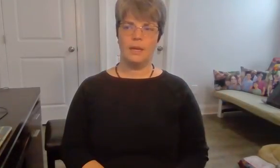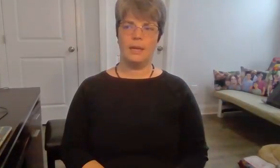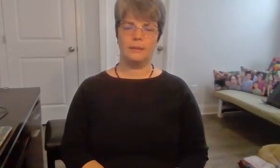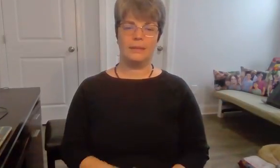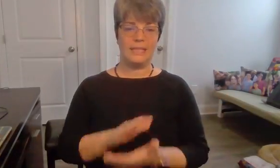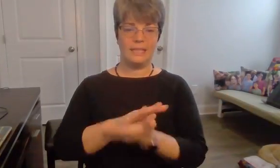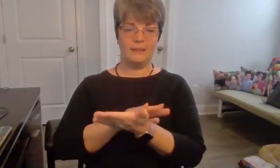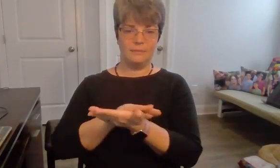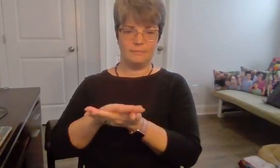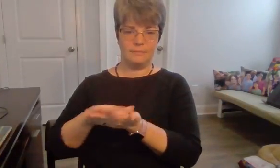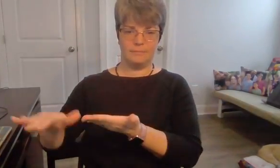clean,